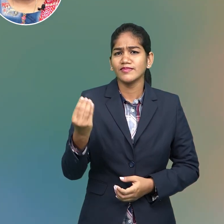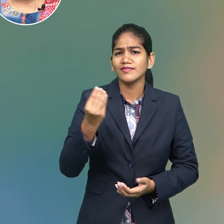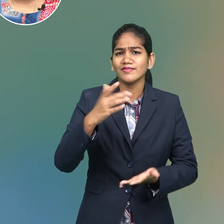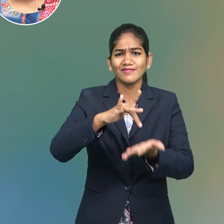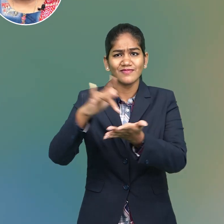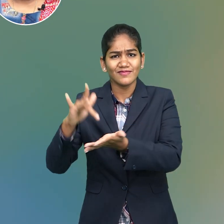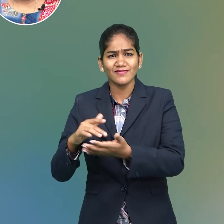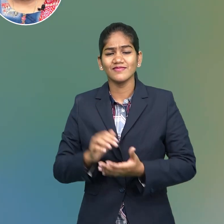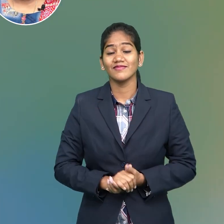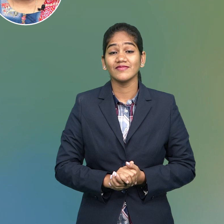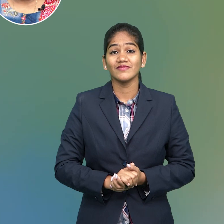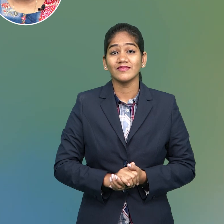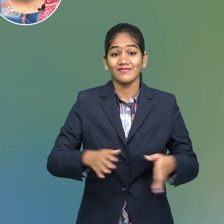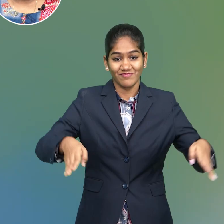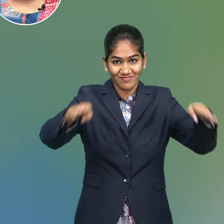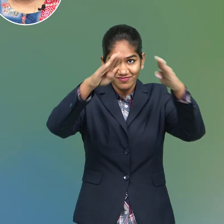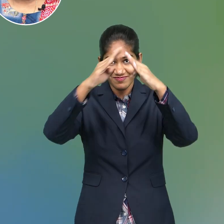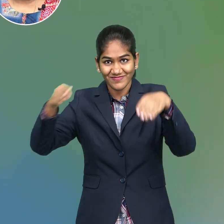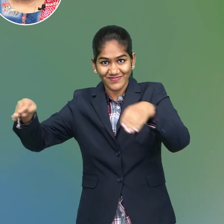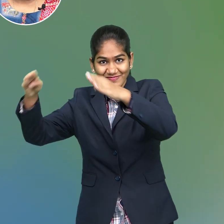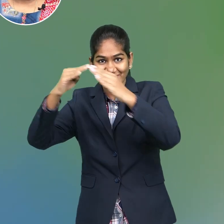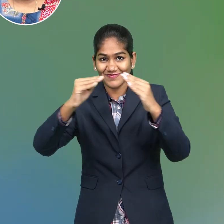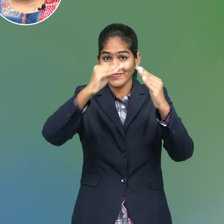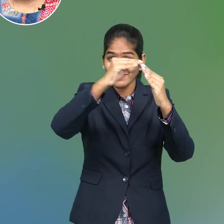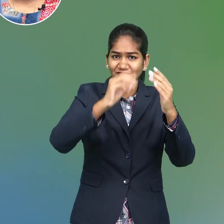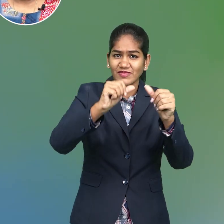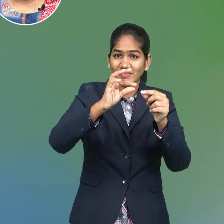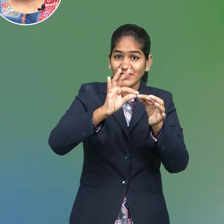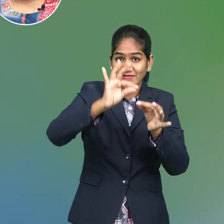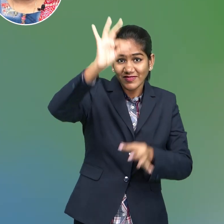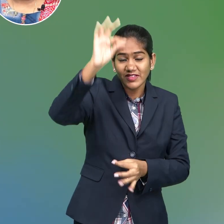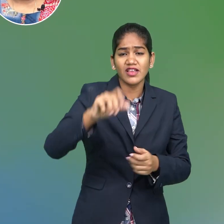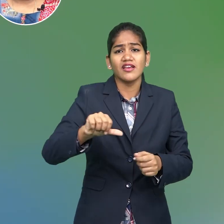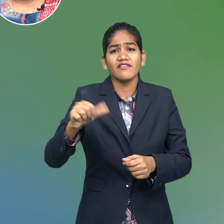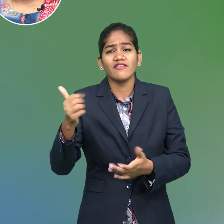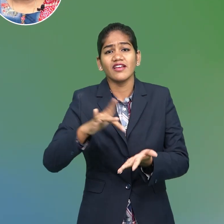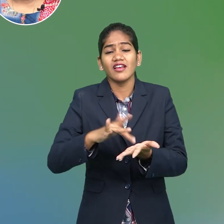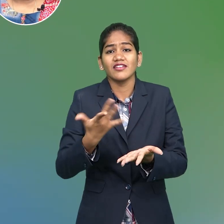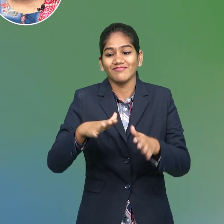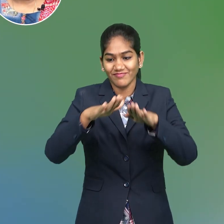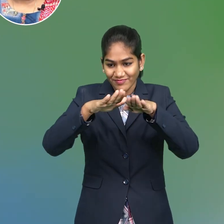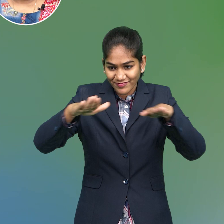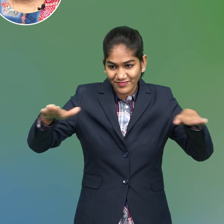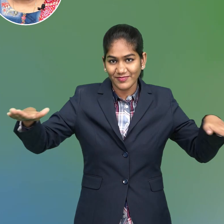Some places are at high altitudes, whereas others are on the plains.